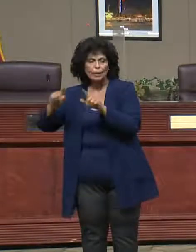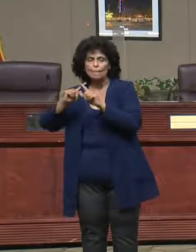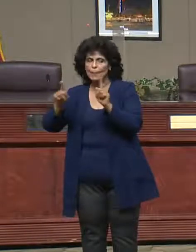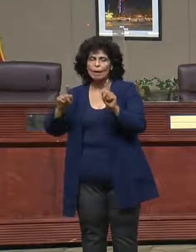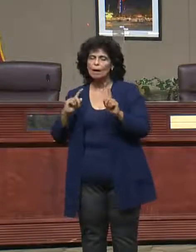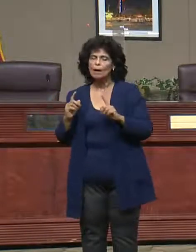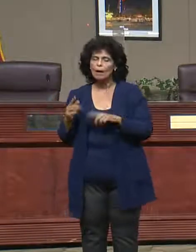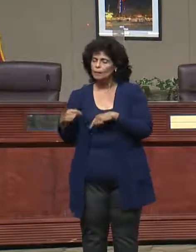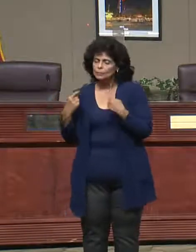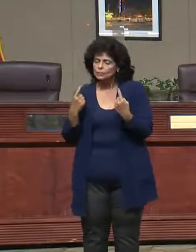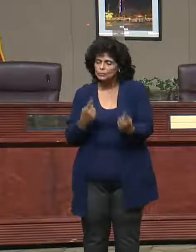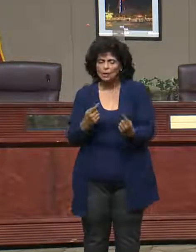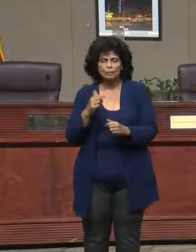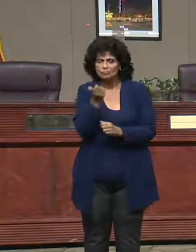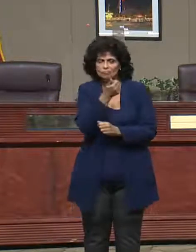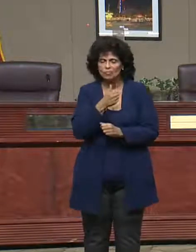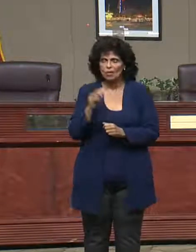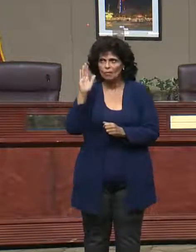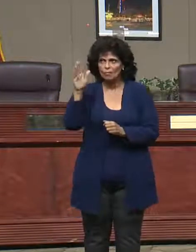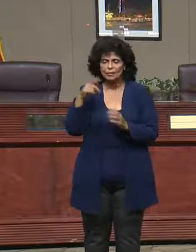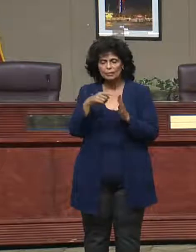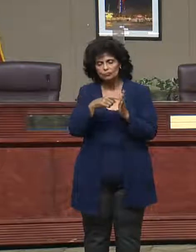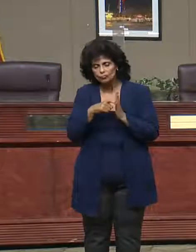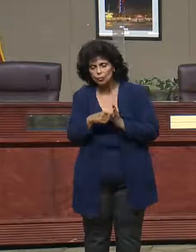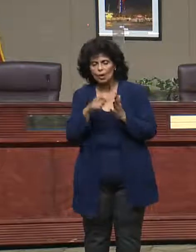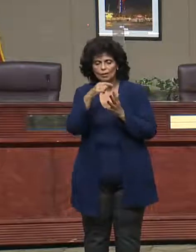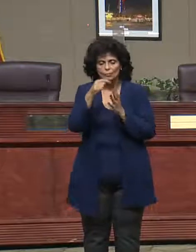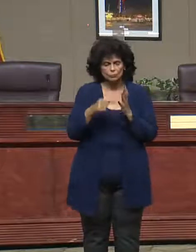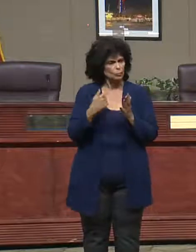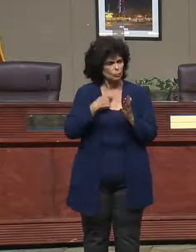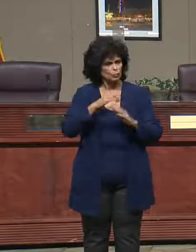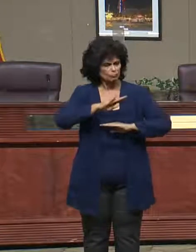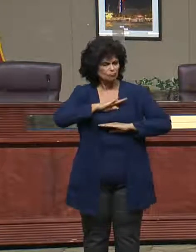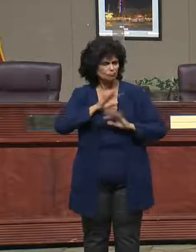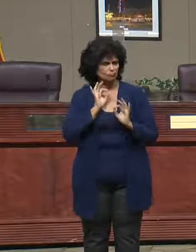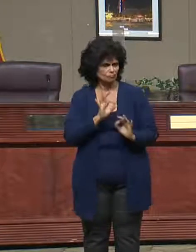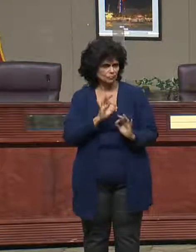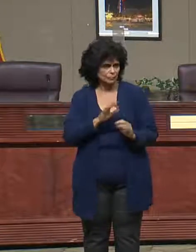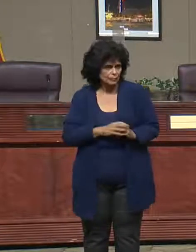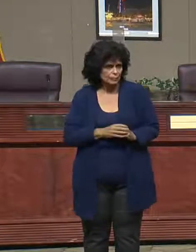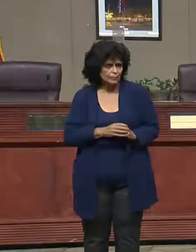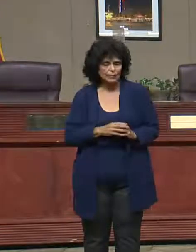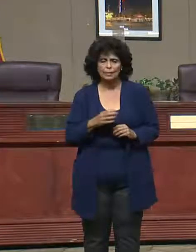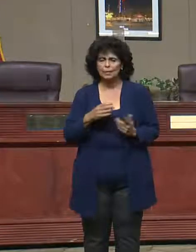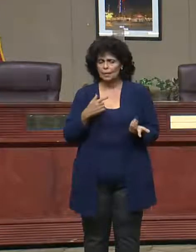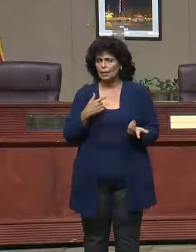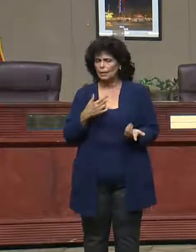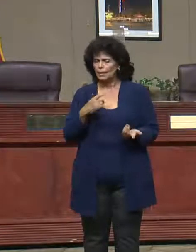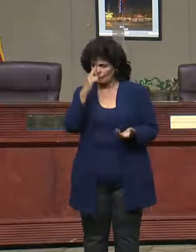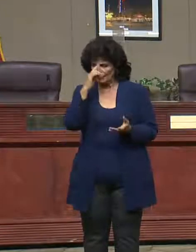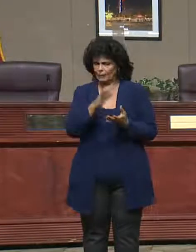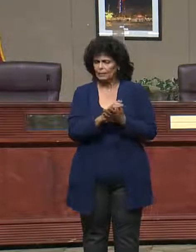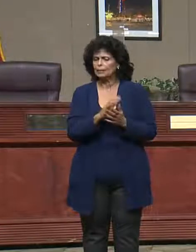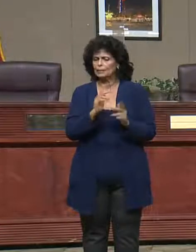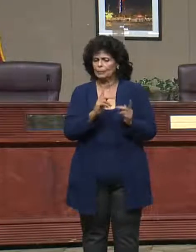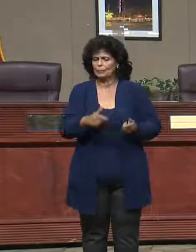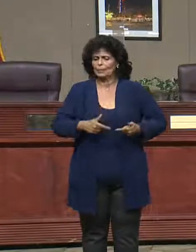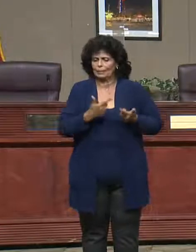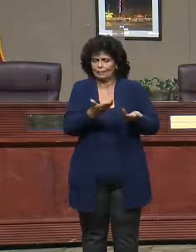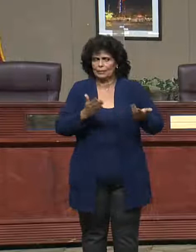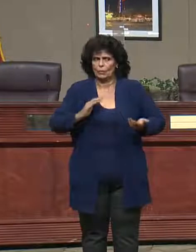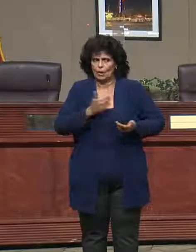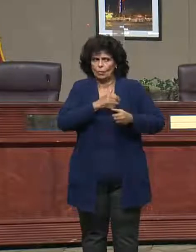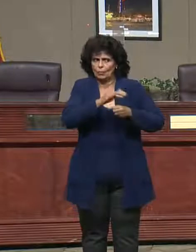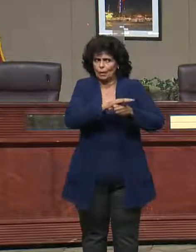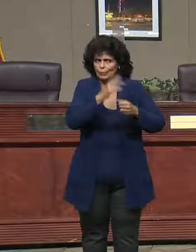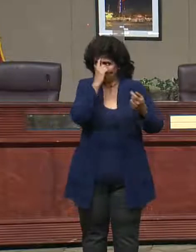all of those guidelines, and I believe that the residents of our county would